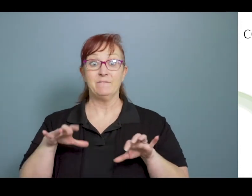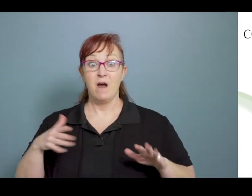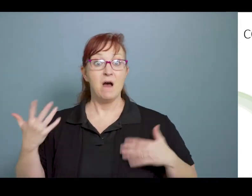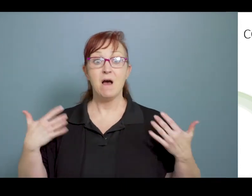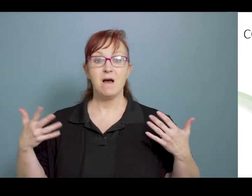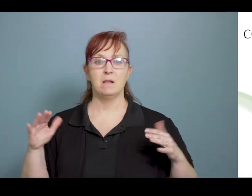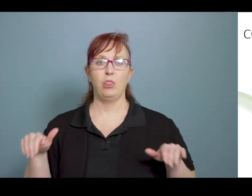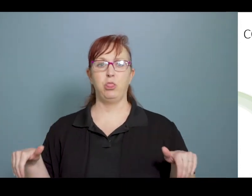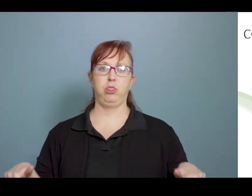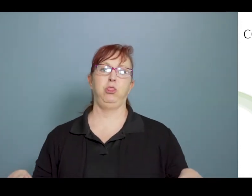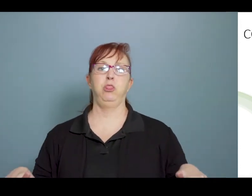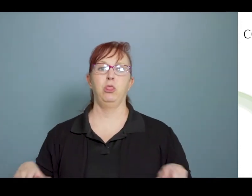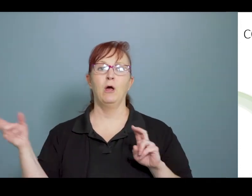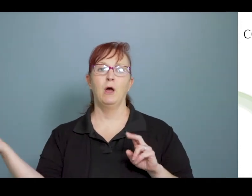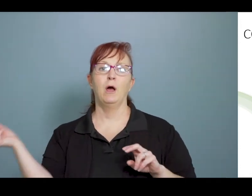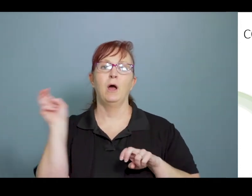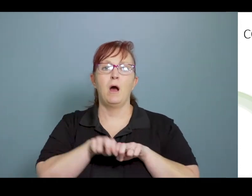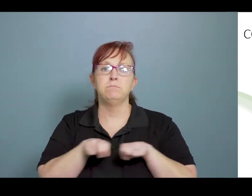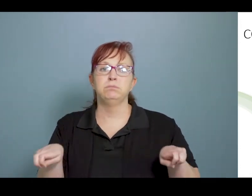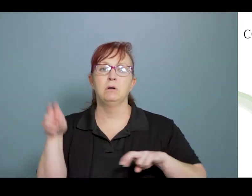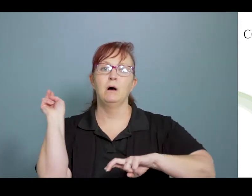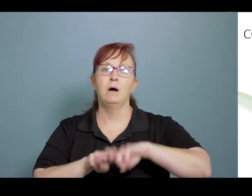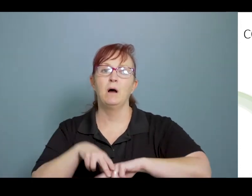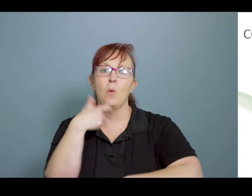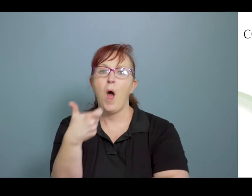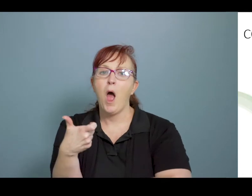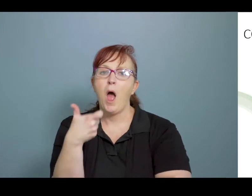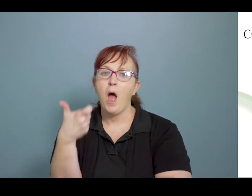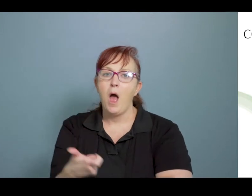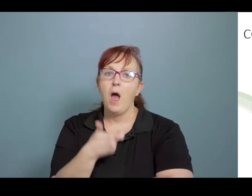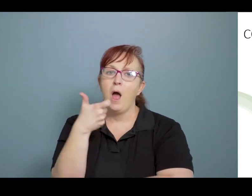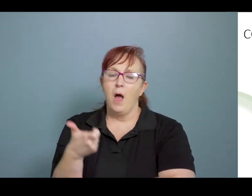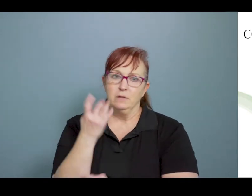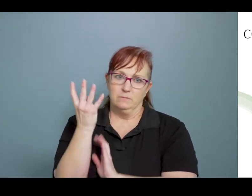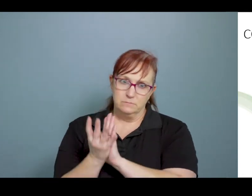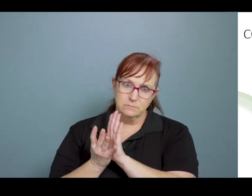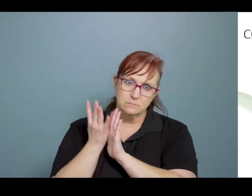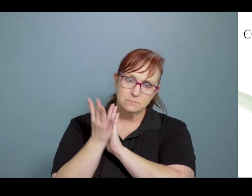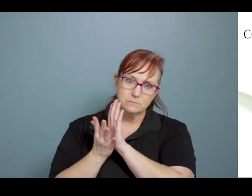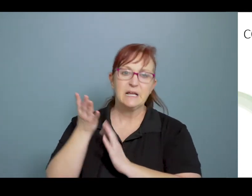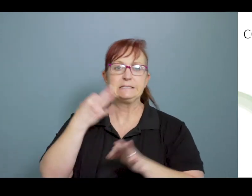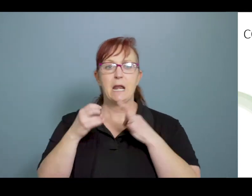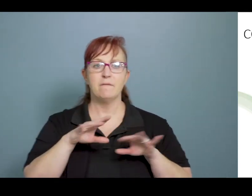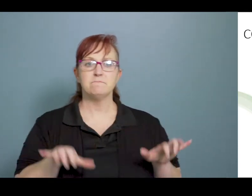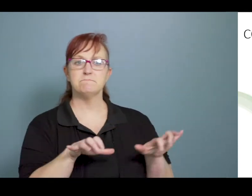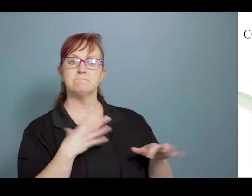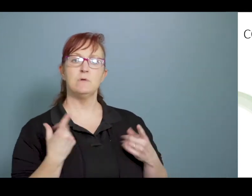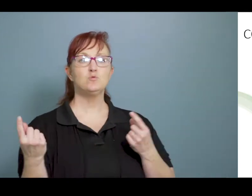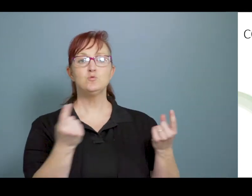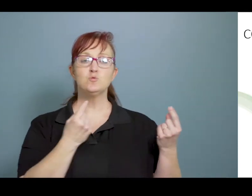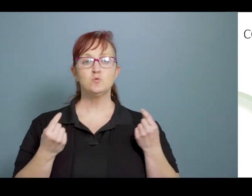home and sitting on the couch and watching TV for 4 hours instead of doing the activities that we maybe normally would